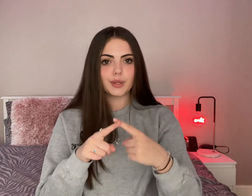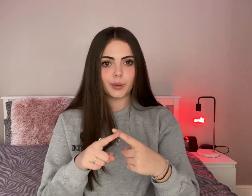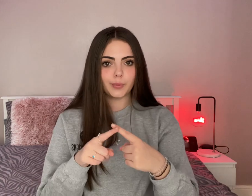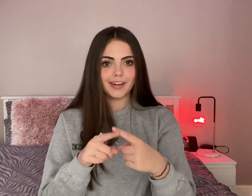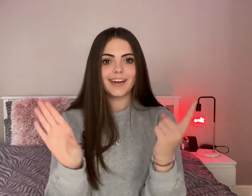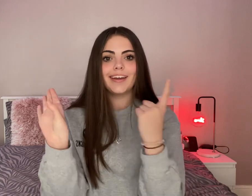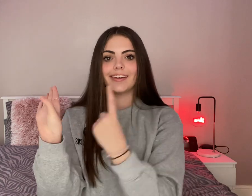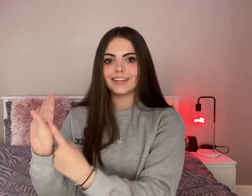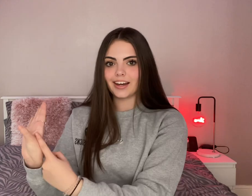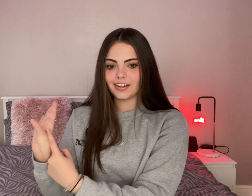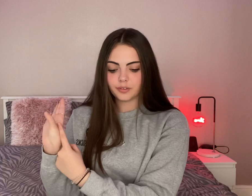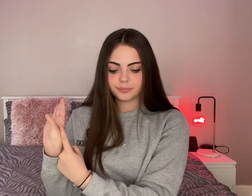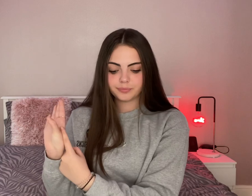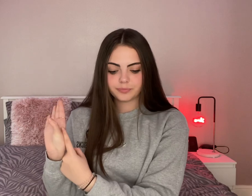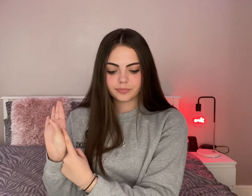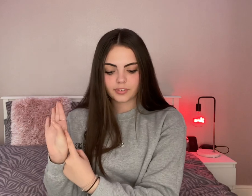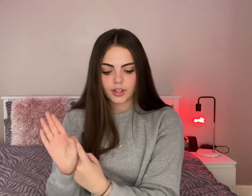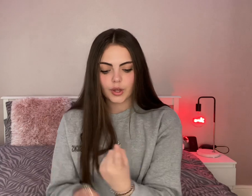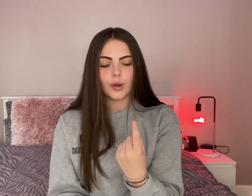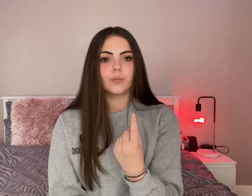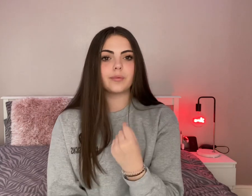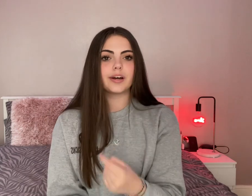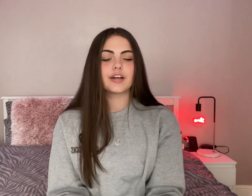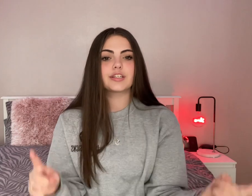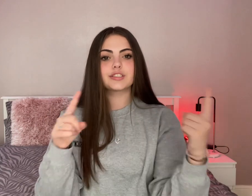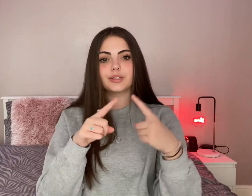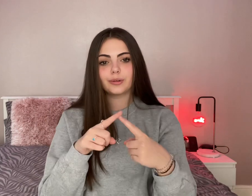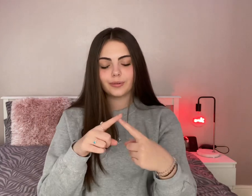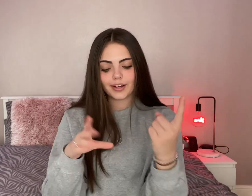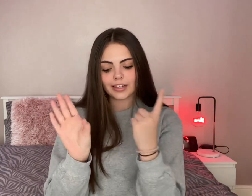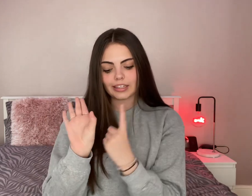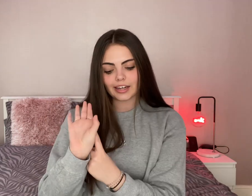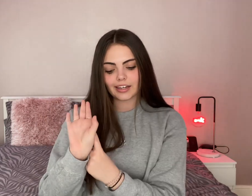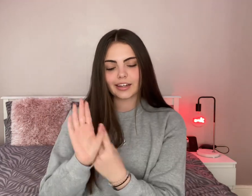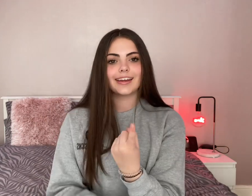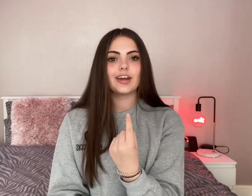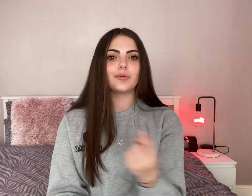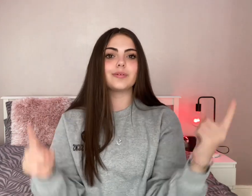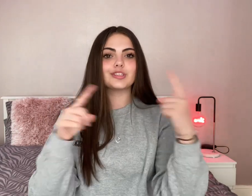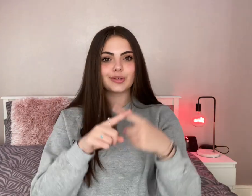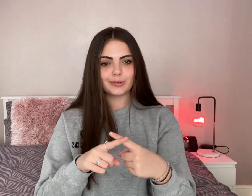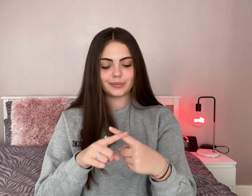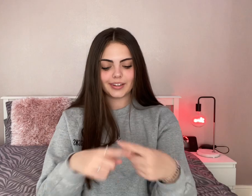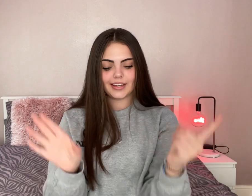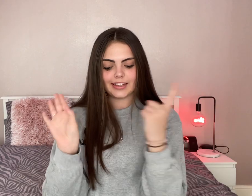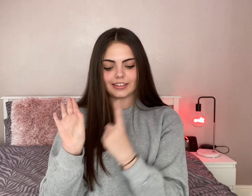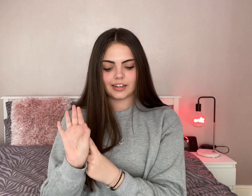too young. We were too young. We were too young. And